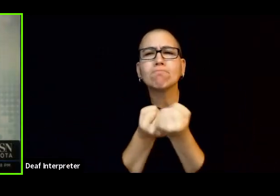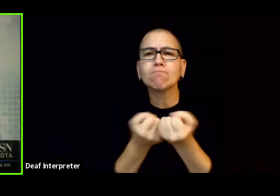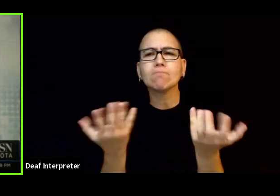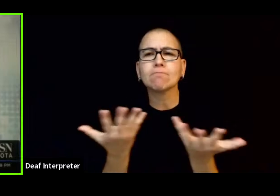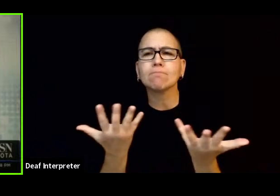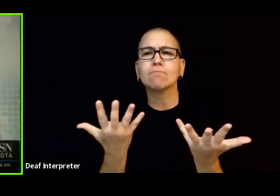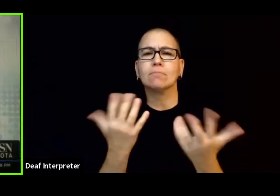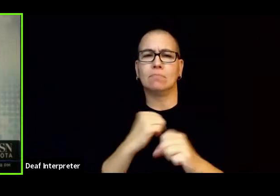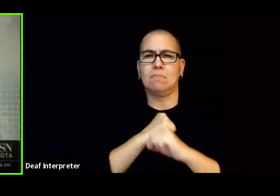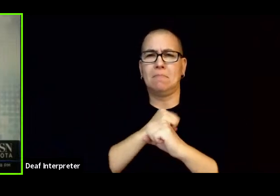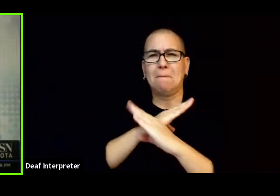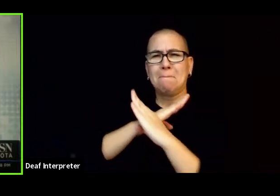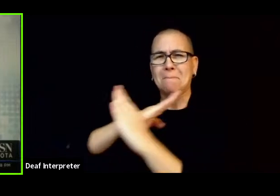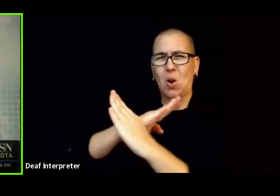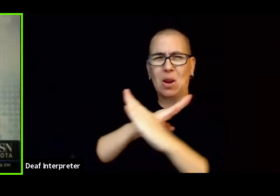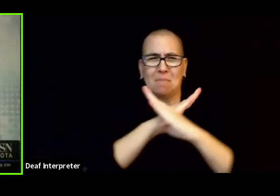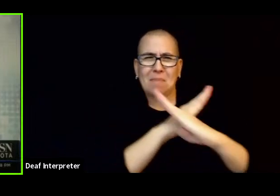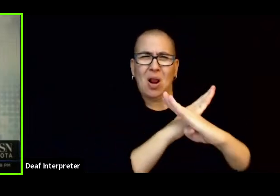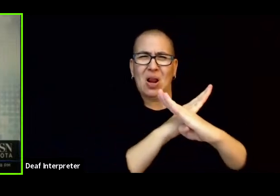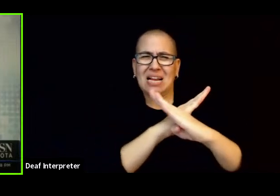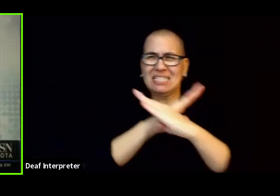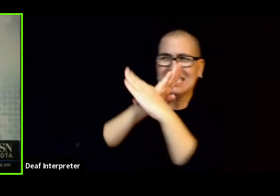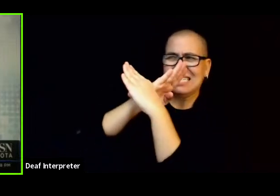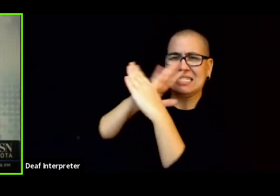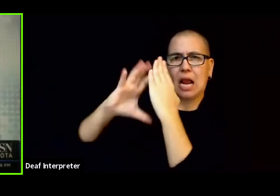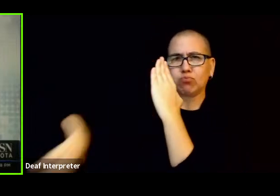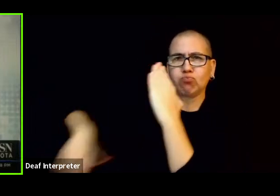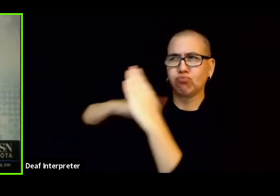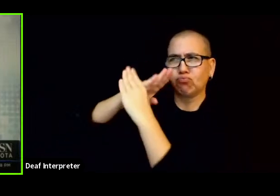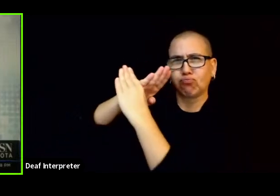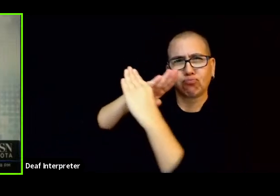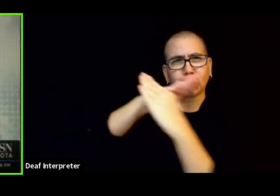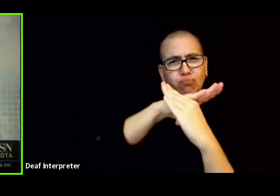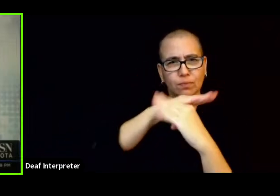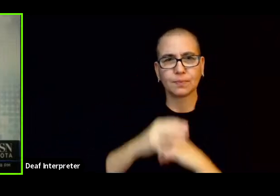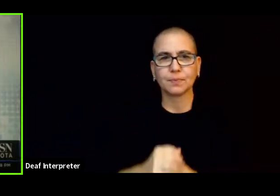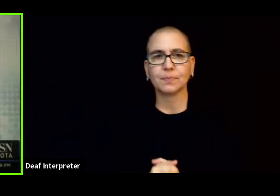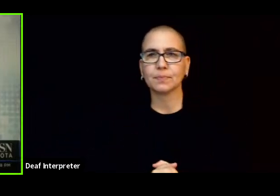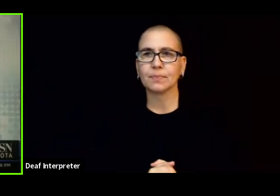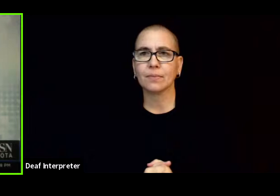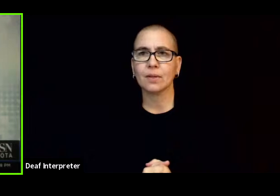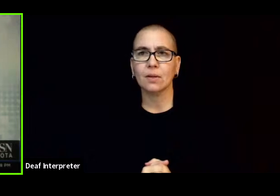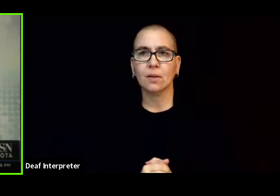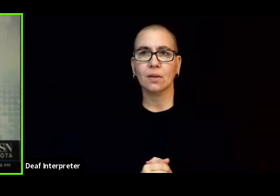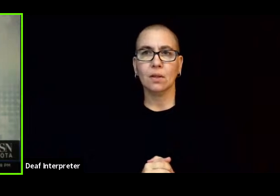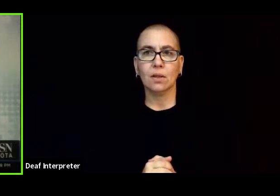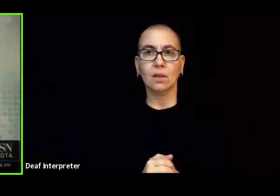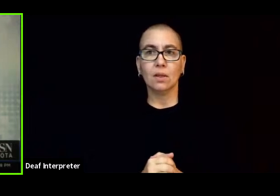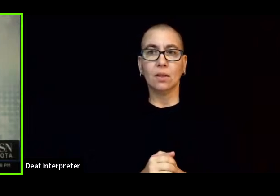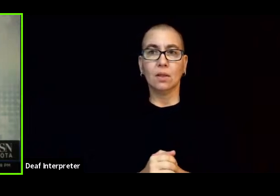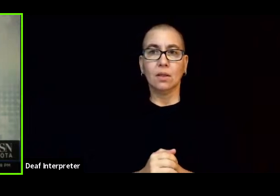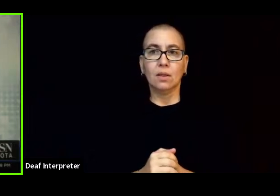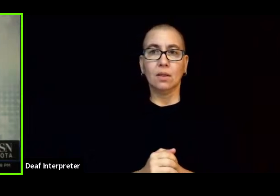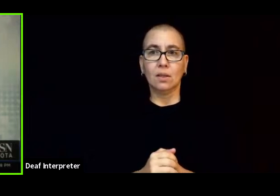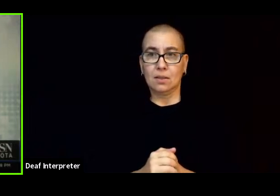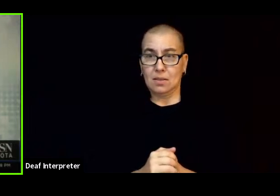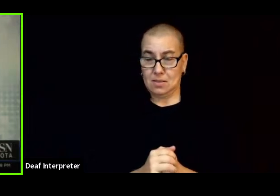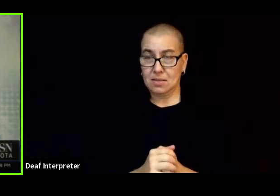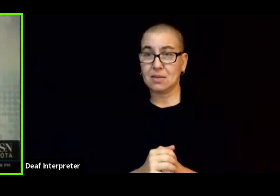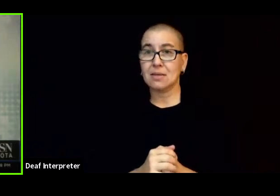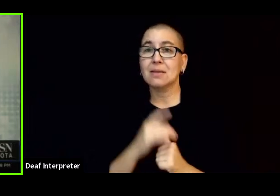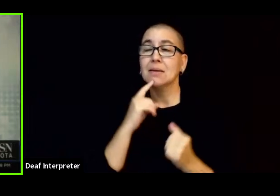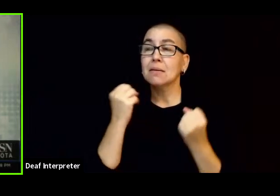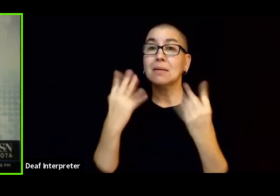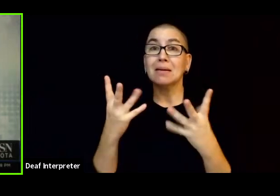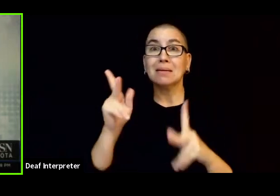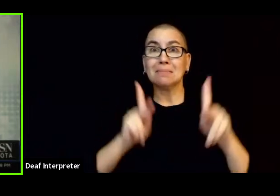We've created streamlined processes for facilities needing state assistance to get testing resources and support, and established